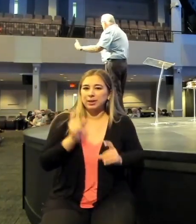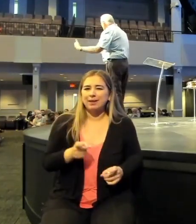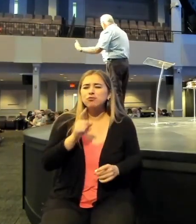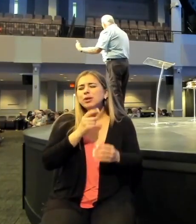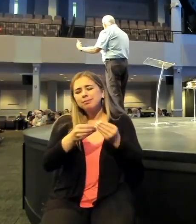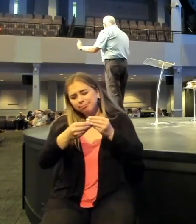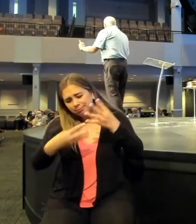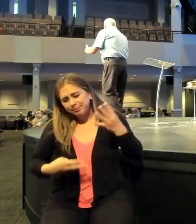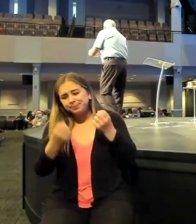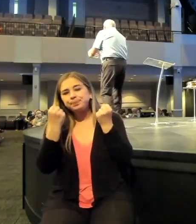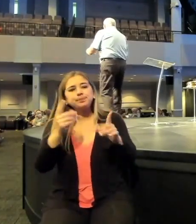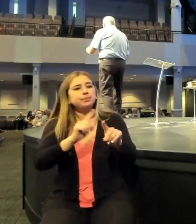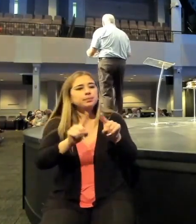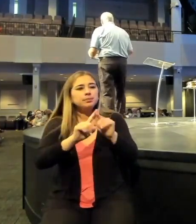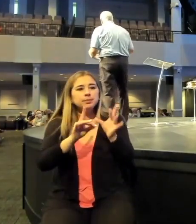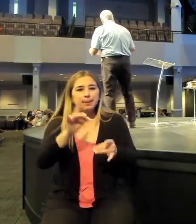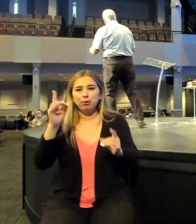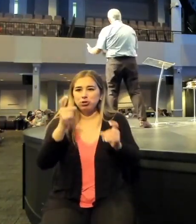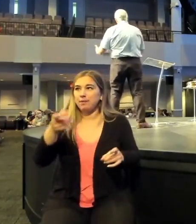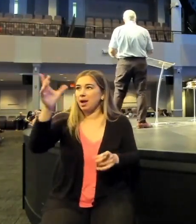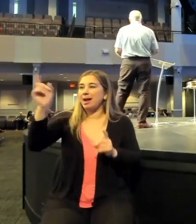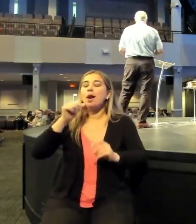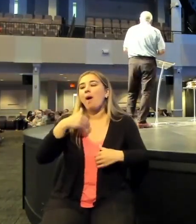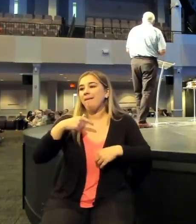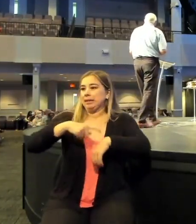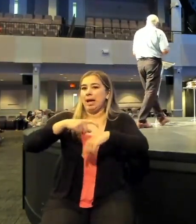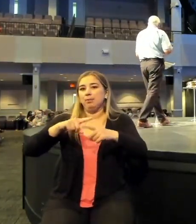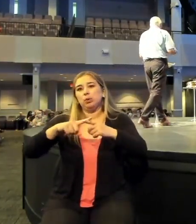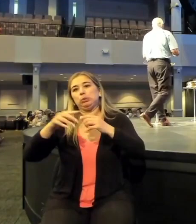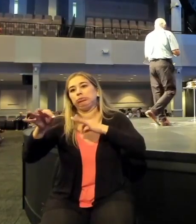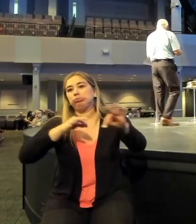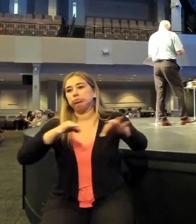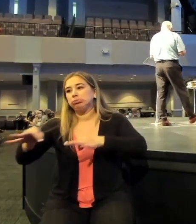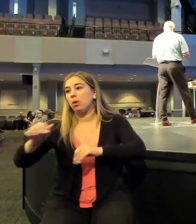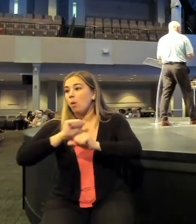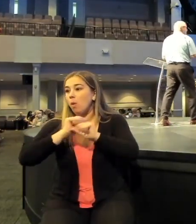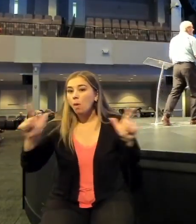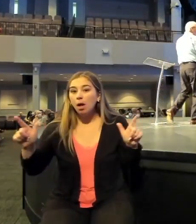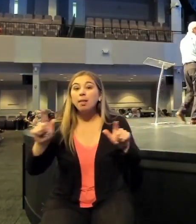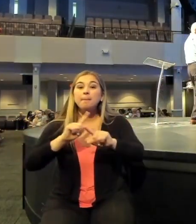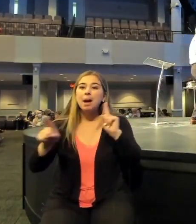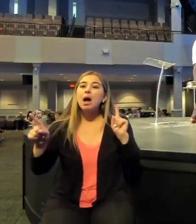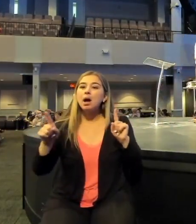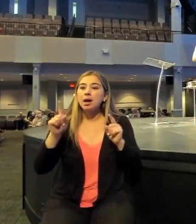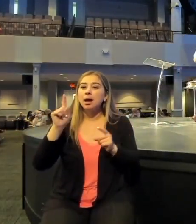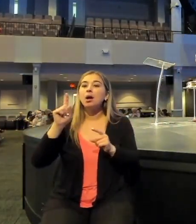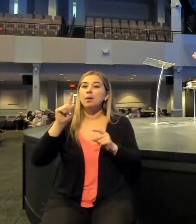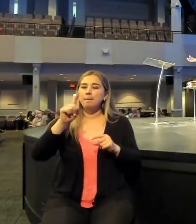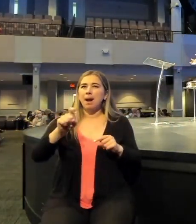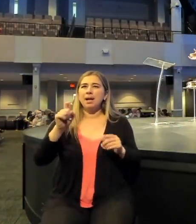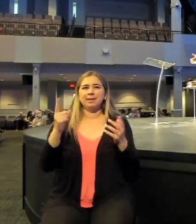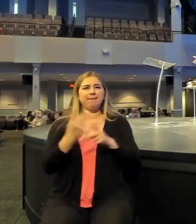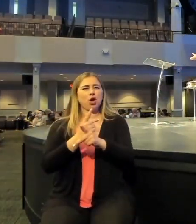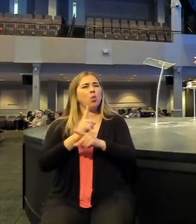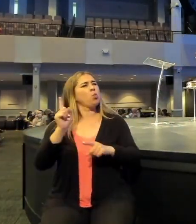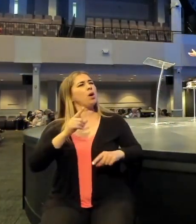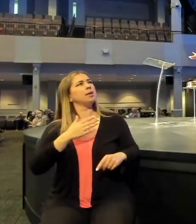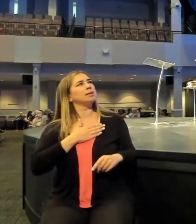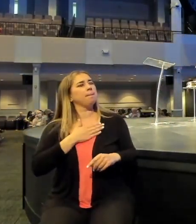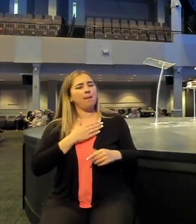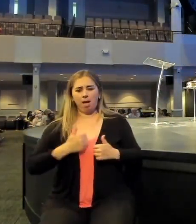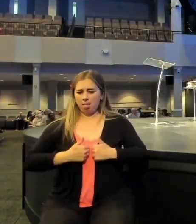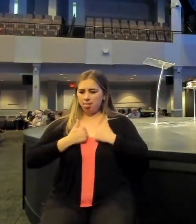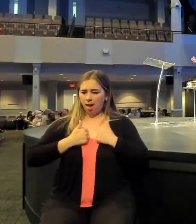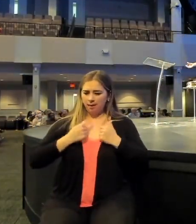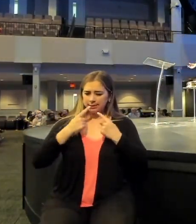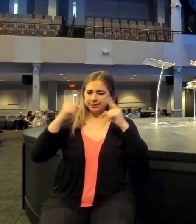of spiritual gifts that God gives us. I don't have time to go into all the list of them today. But the question is, where is my life bear